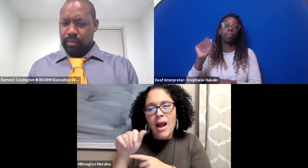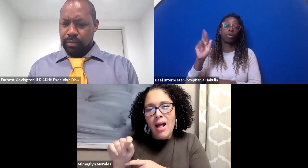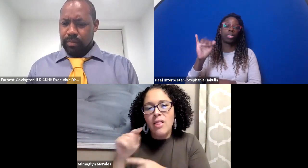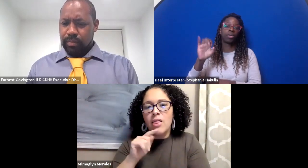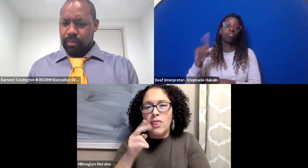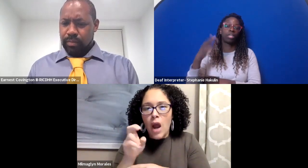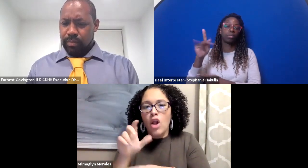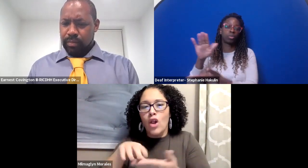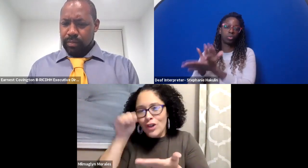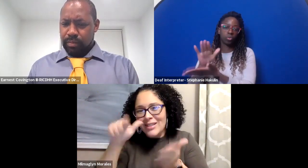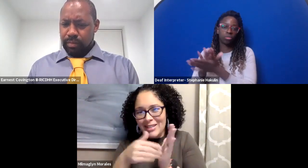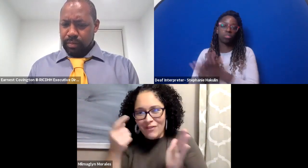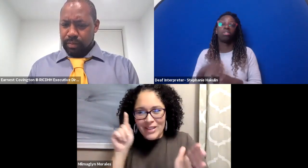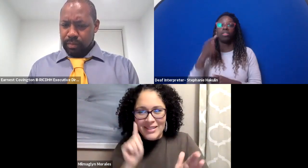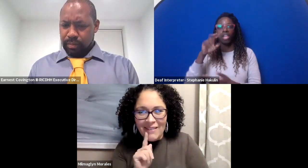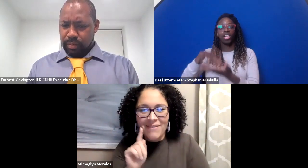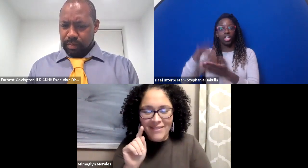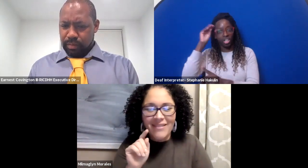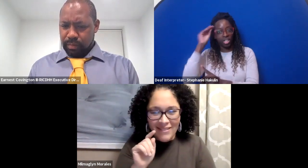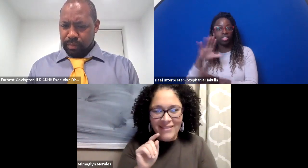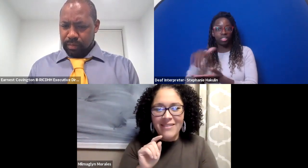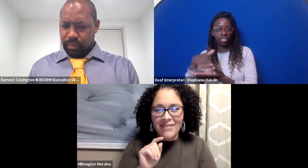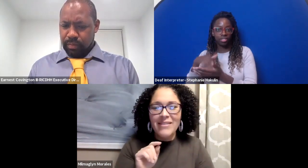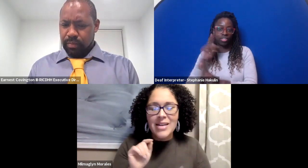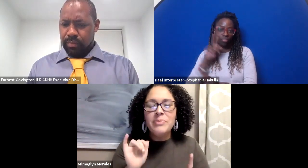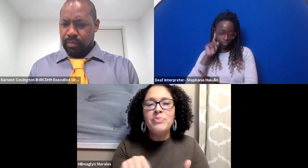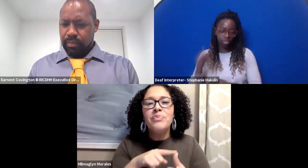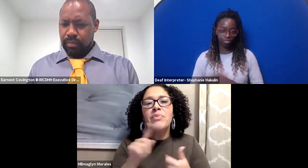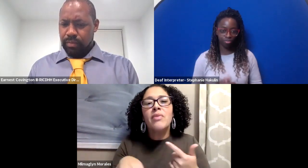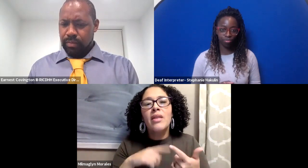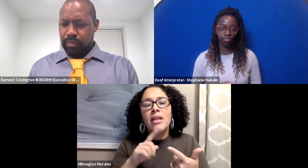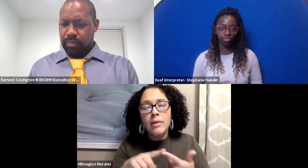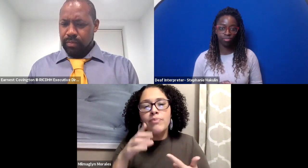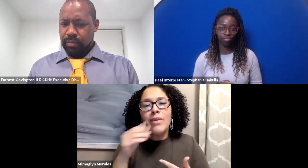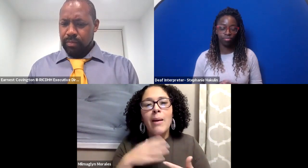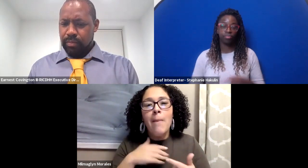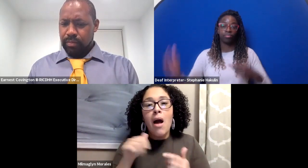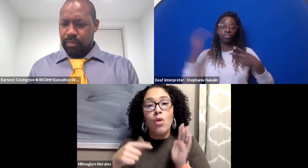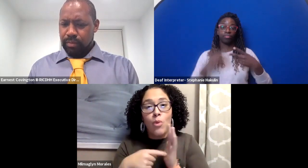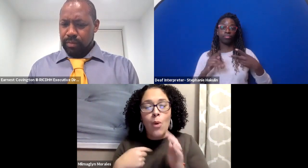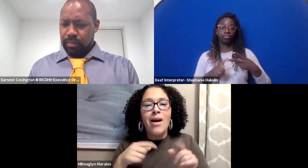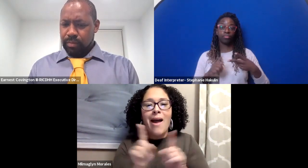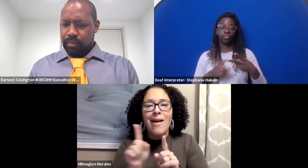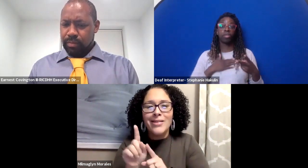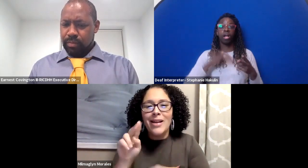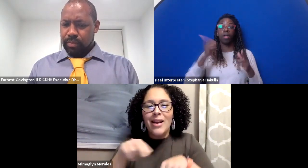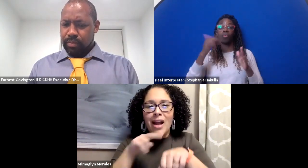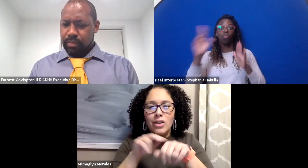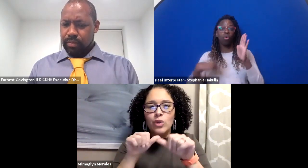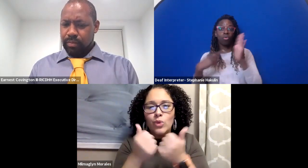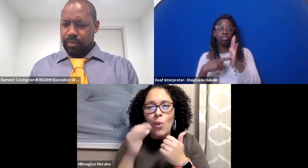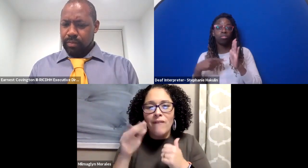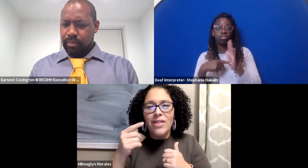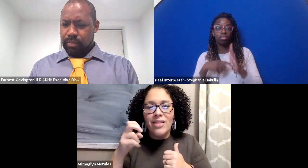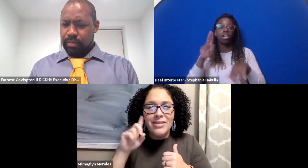Center for the Deaf, the Marie Philip School for the Deaf in Framingham, Mass. And I also